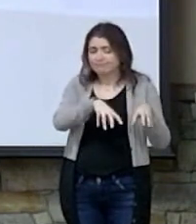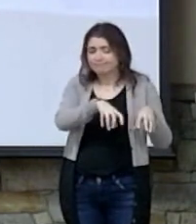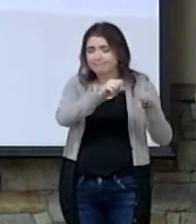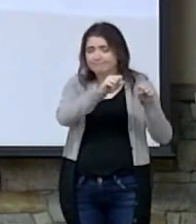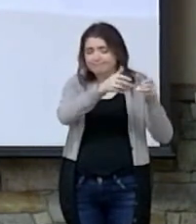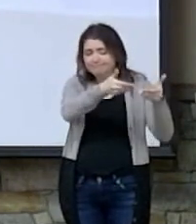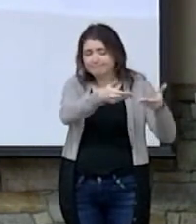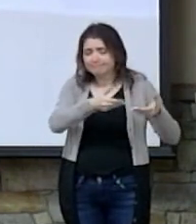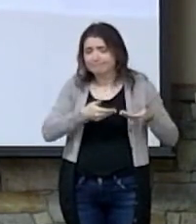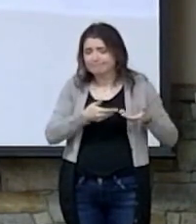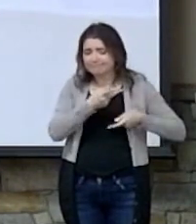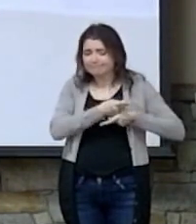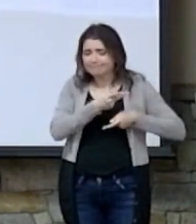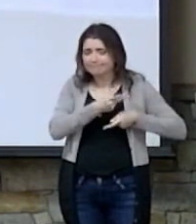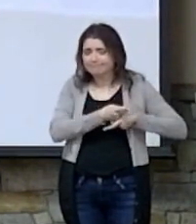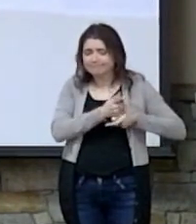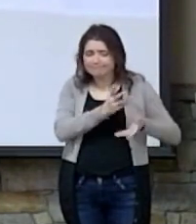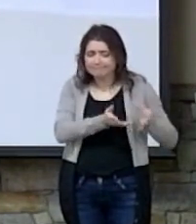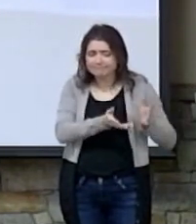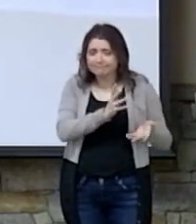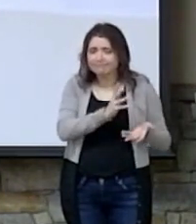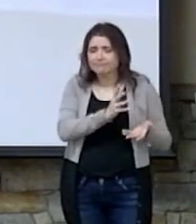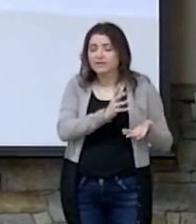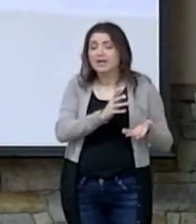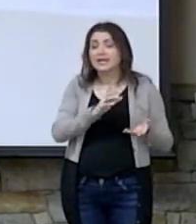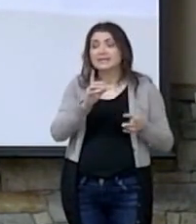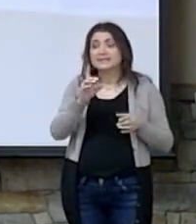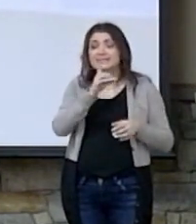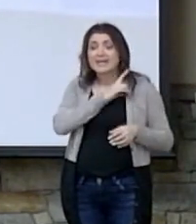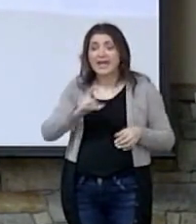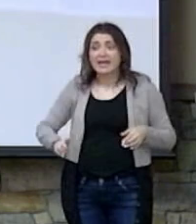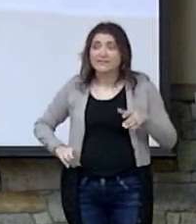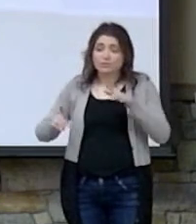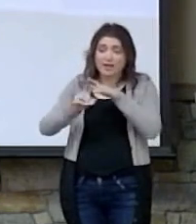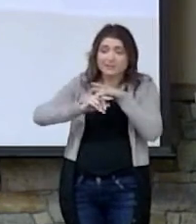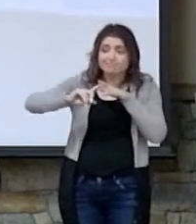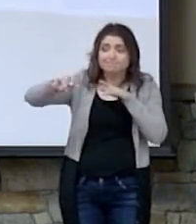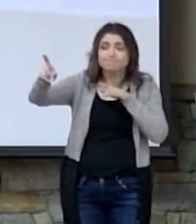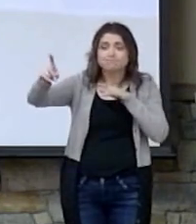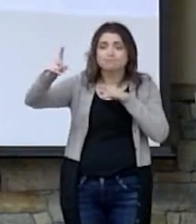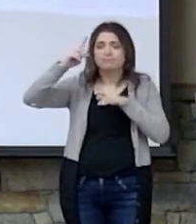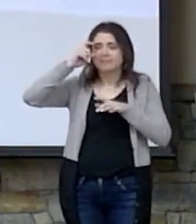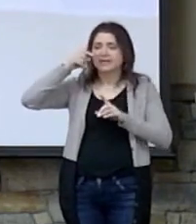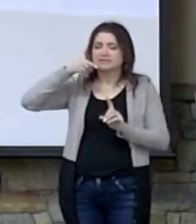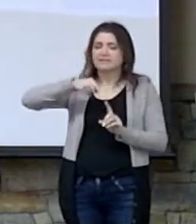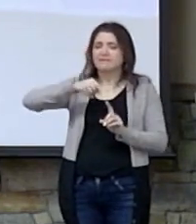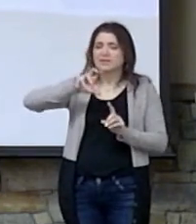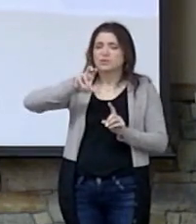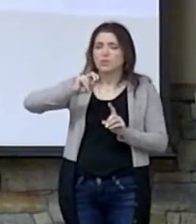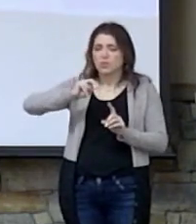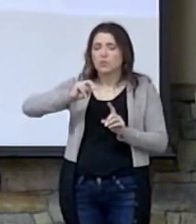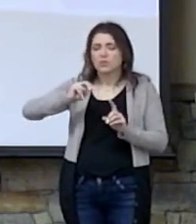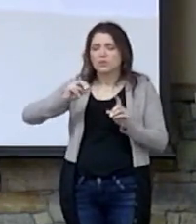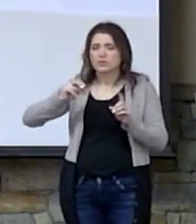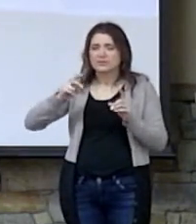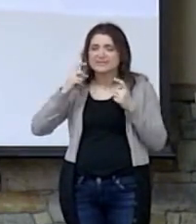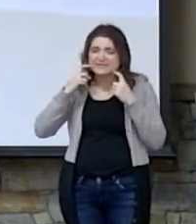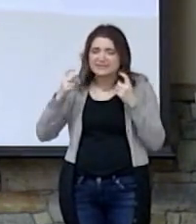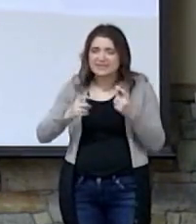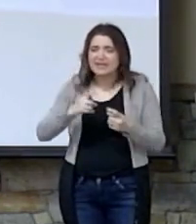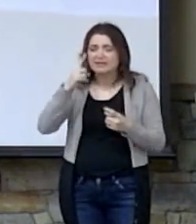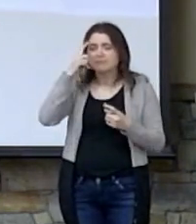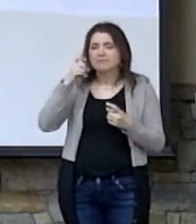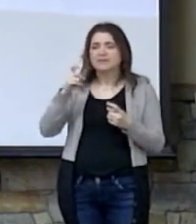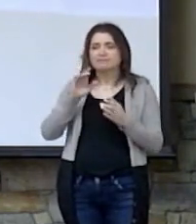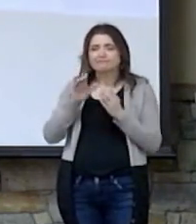him. David, when he finds himself on the run, still the result of his own sin, the destruction of his home life because of his sin